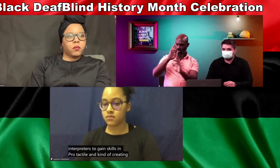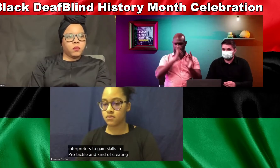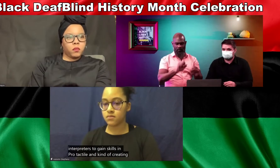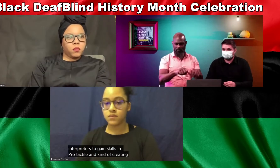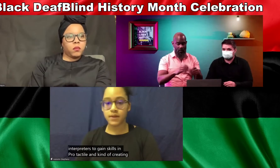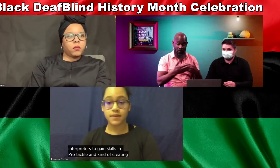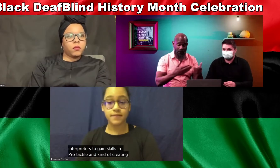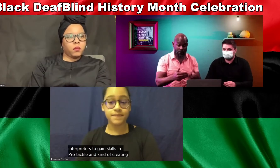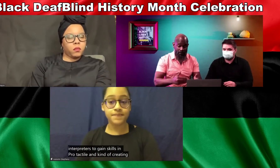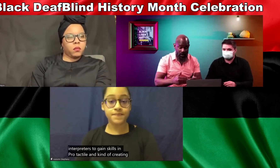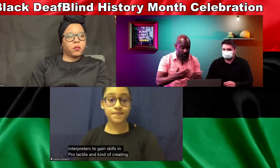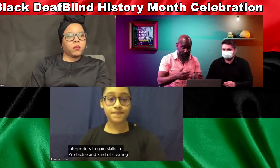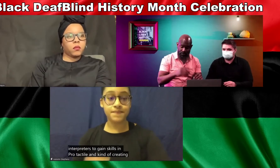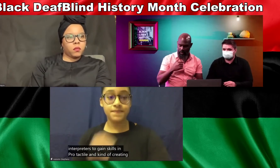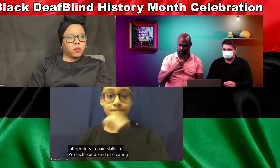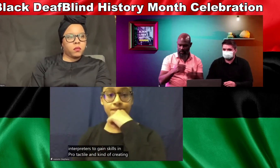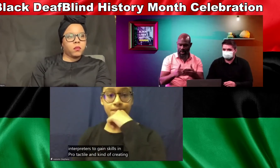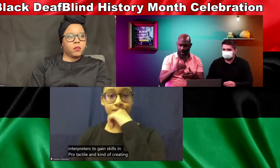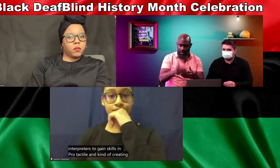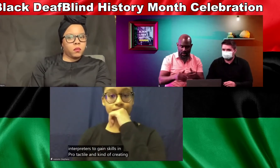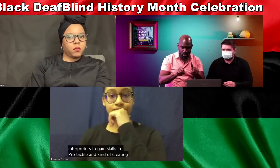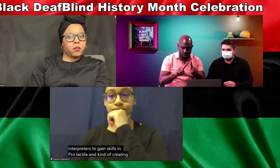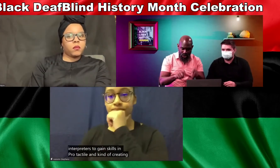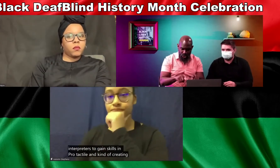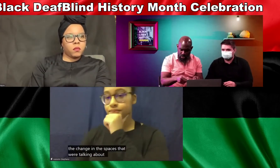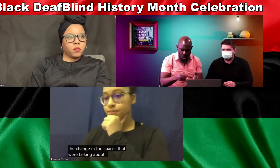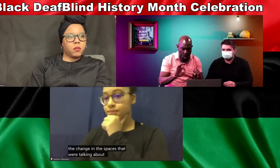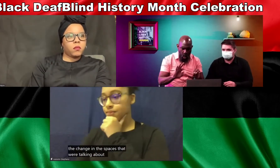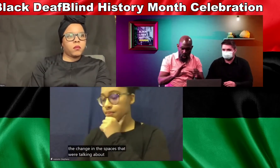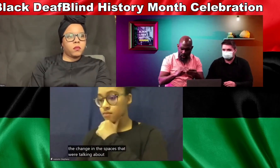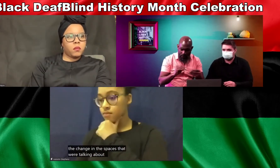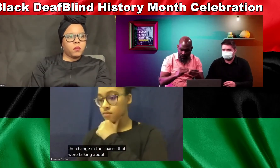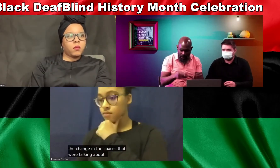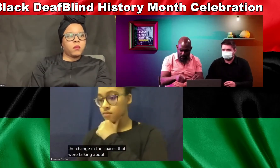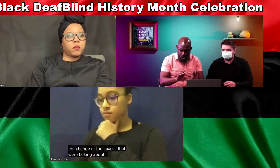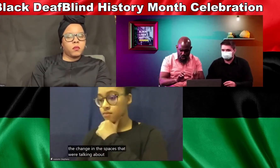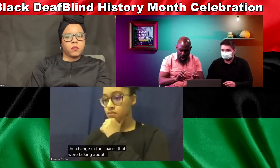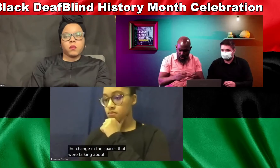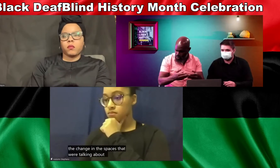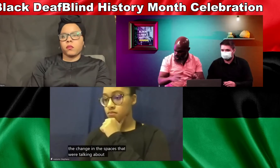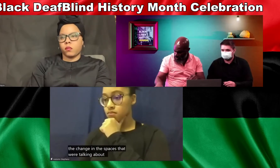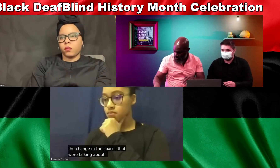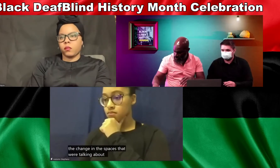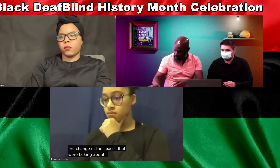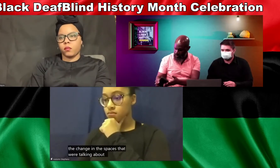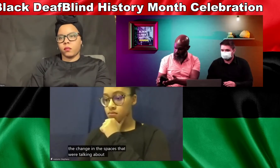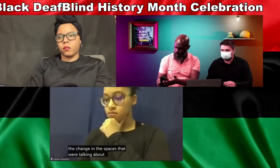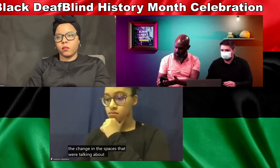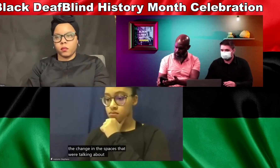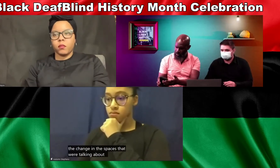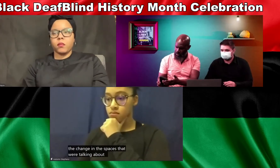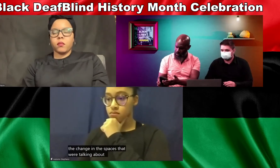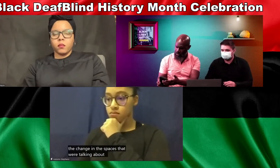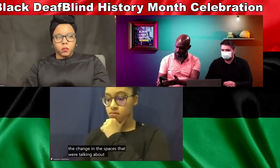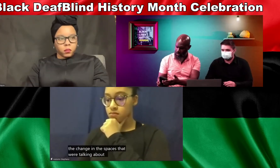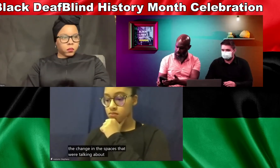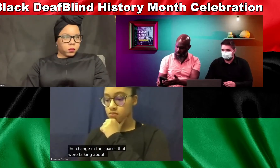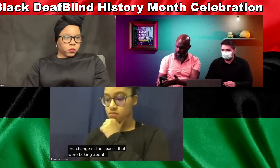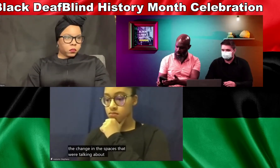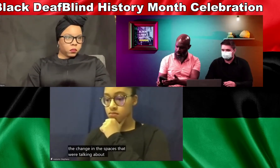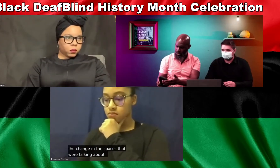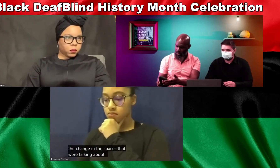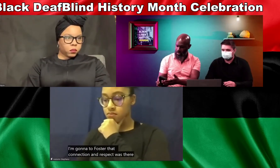about in order to foster that connection and respect. Was there a next